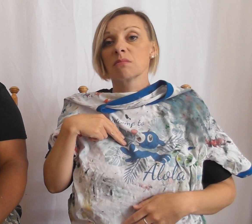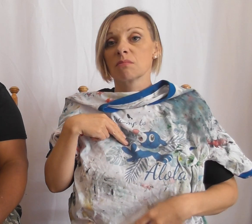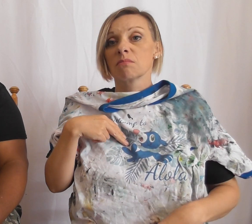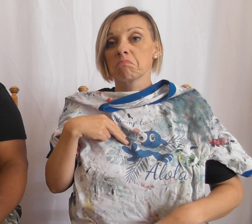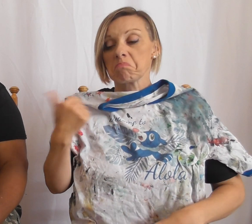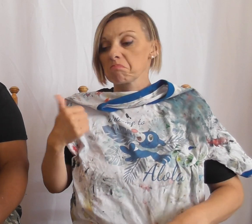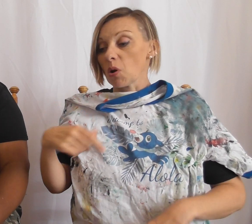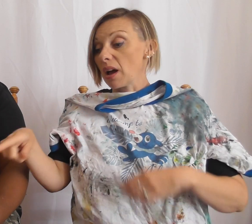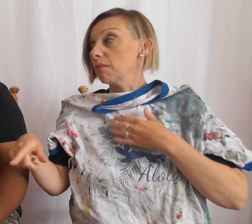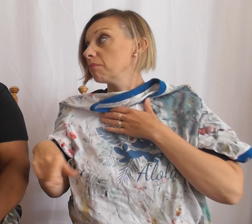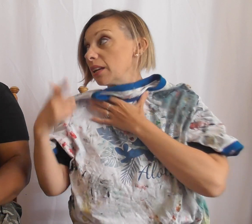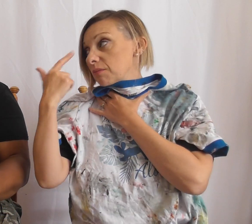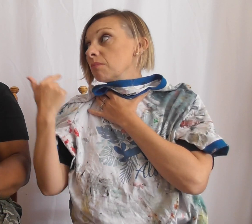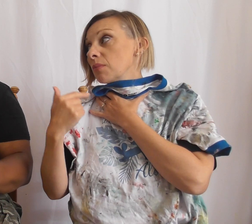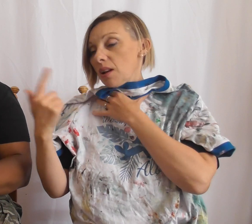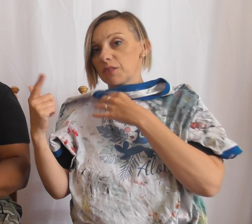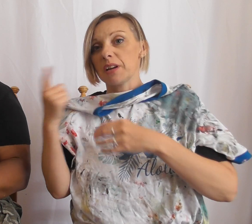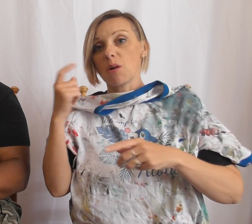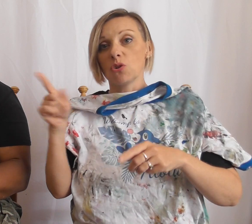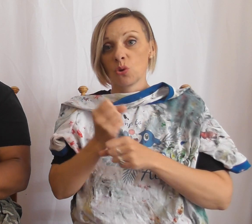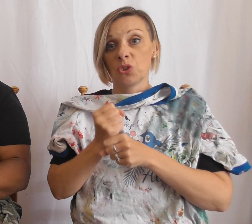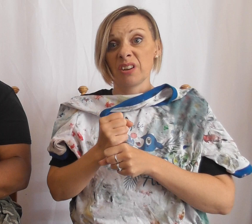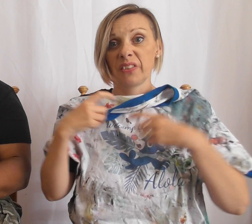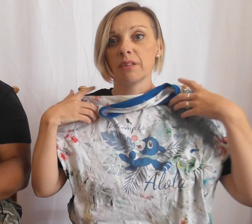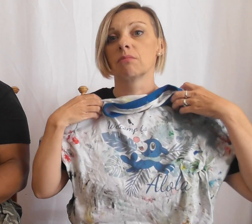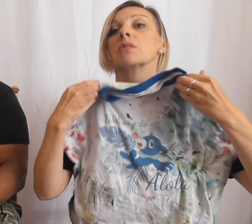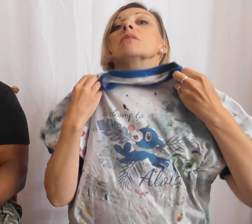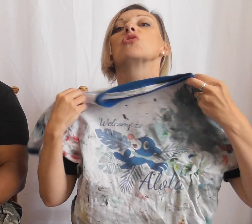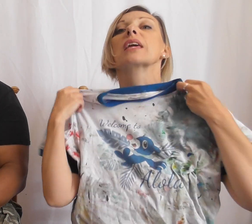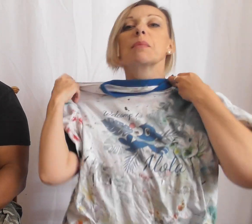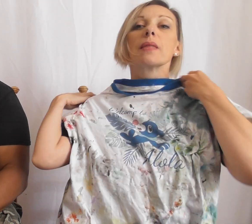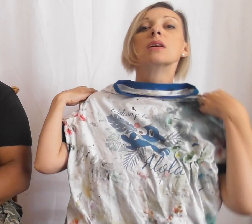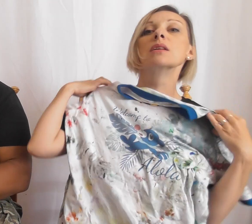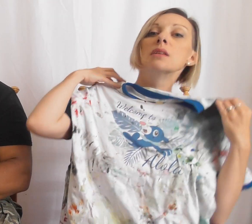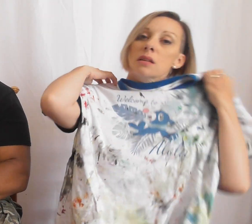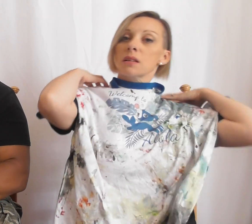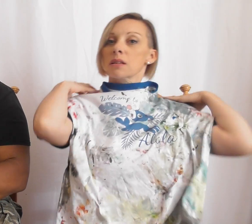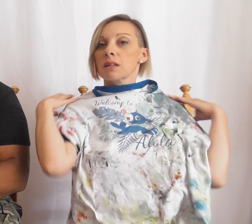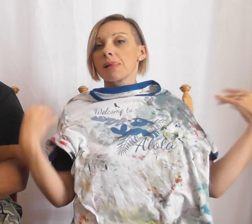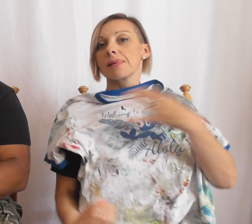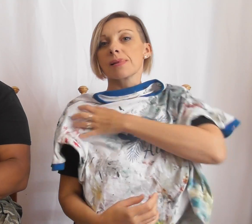painting, you can. Okay. But not in an office. Let's find out what George does then. Try and keep that